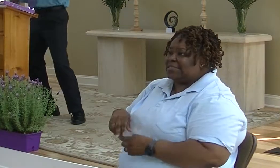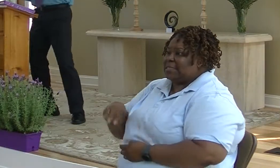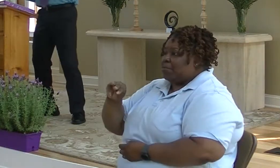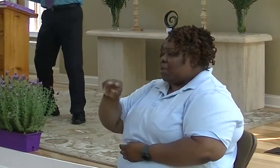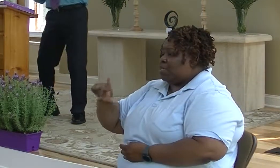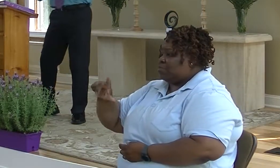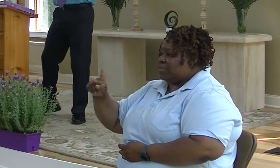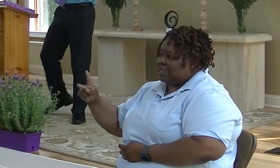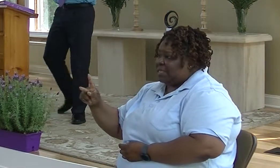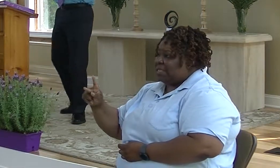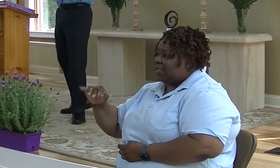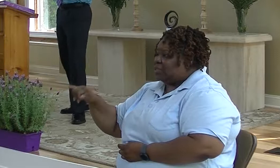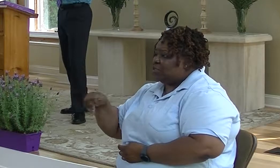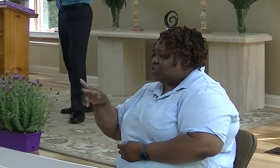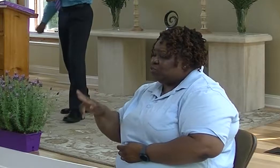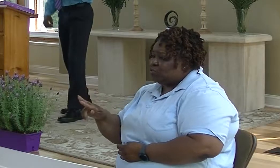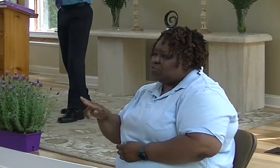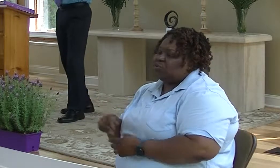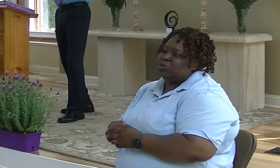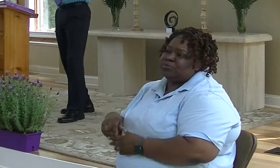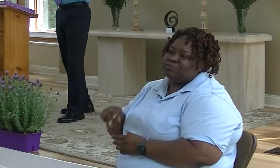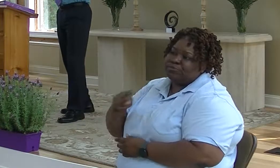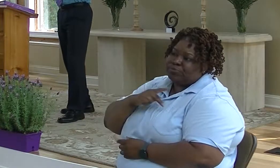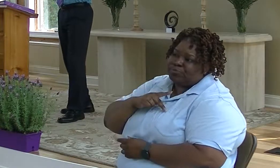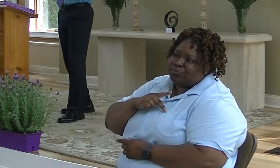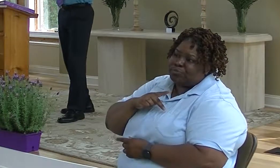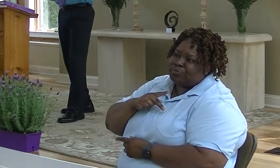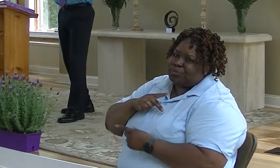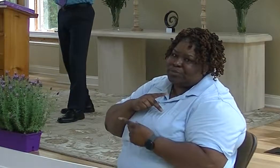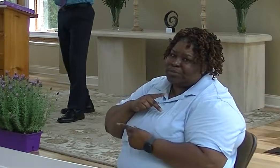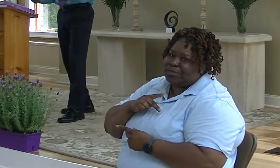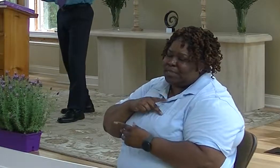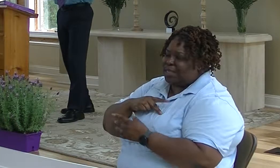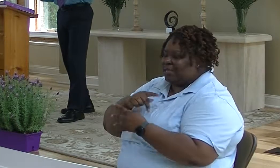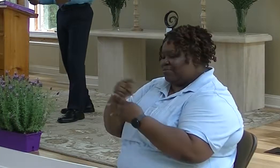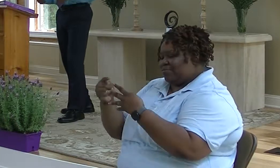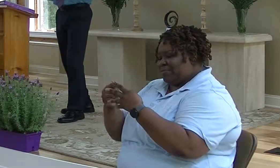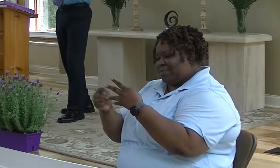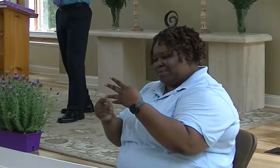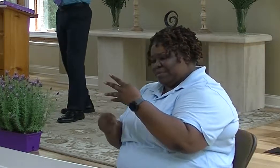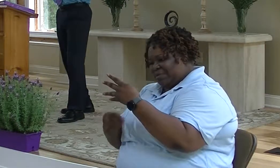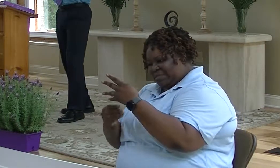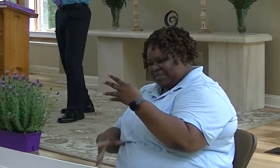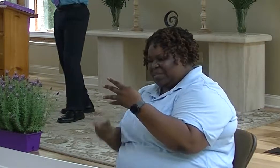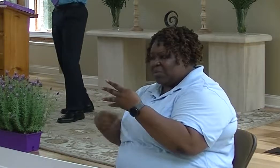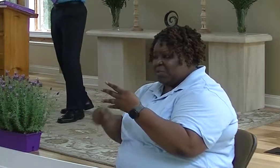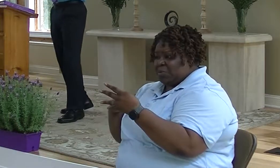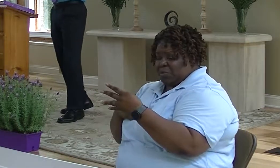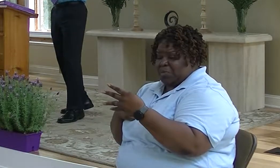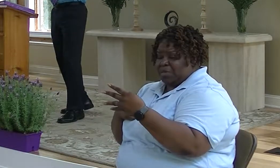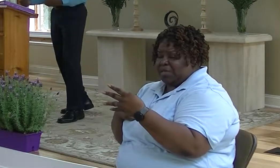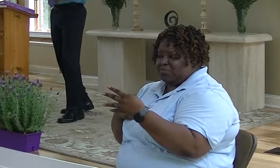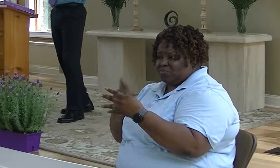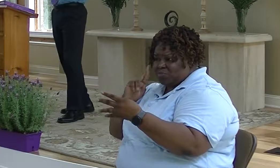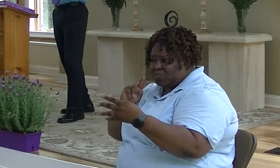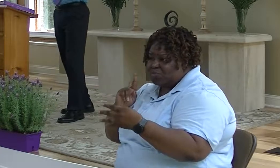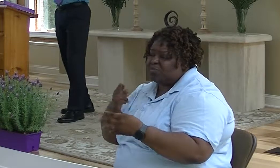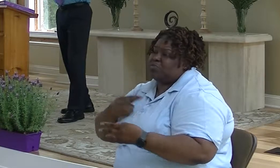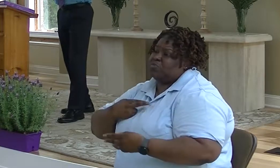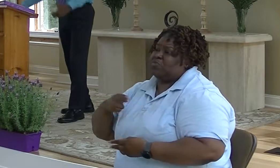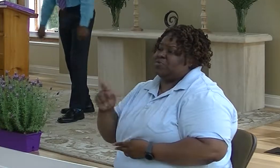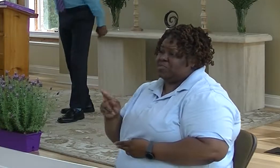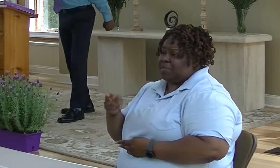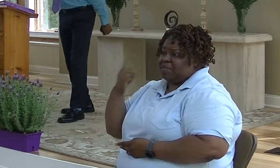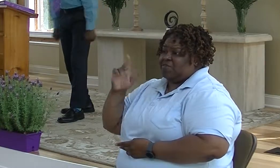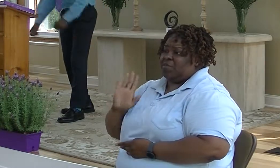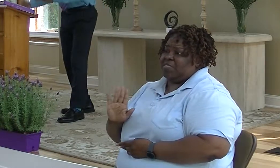Mother Teresa, etc., Princess Diana. We've got all these people that we admire and respect for the things that they dreamt up, the goals that they've